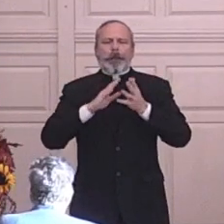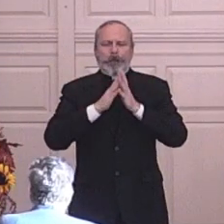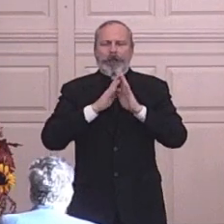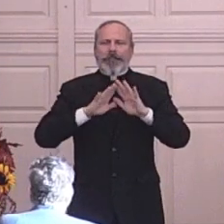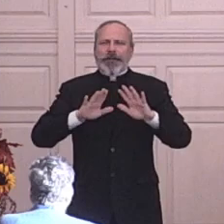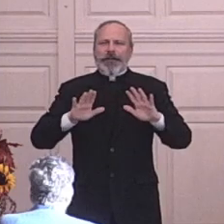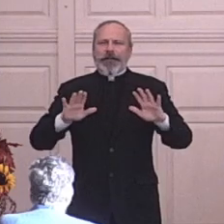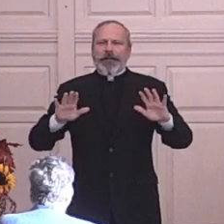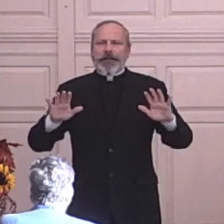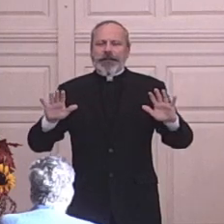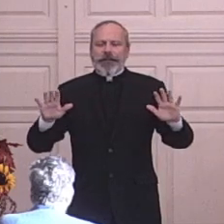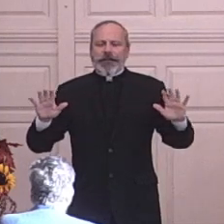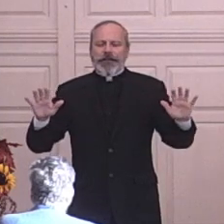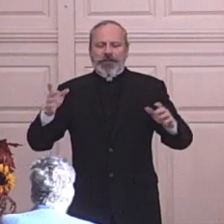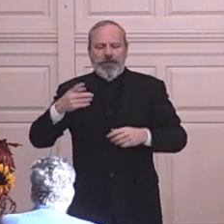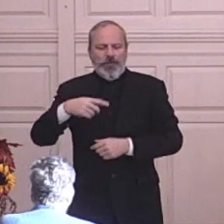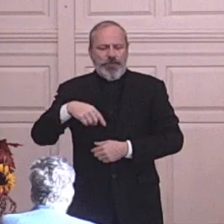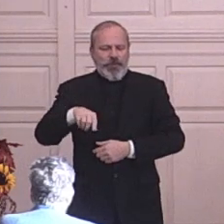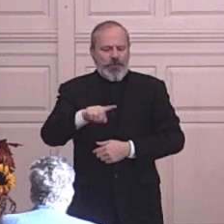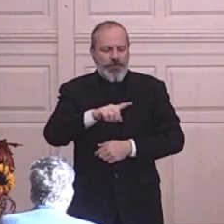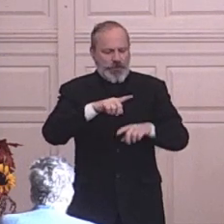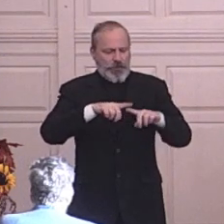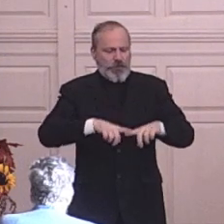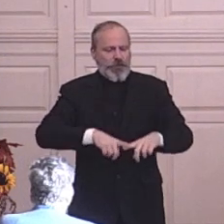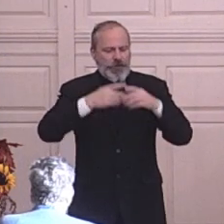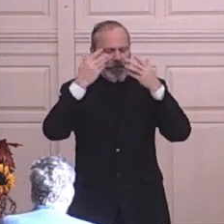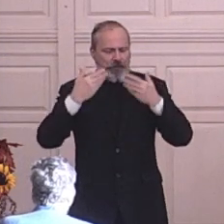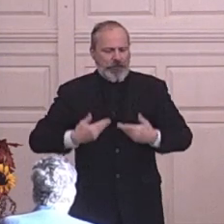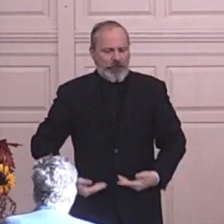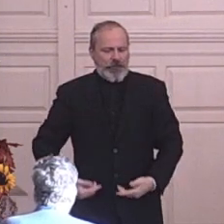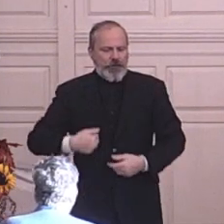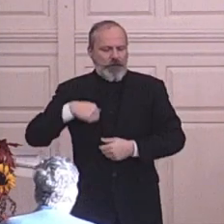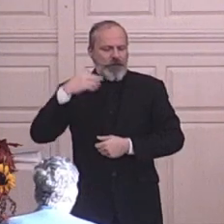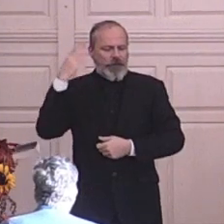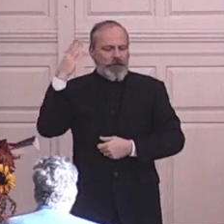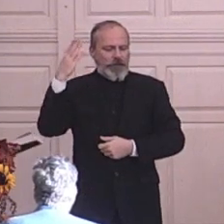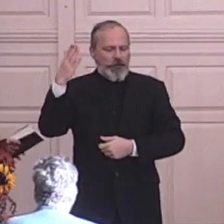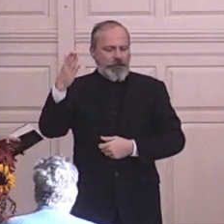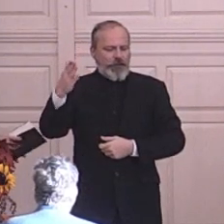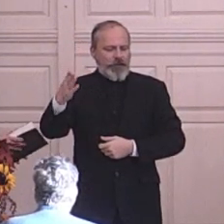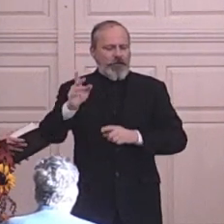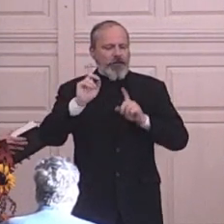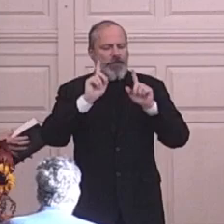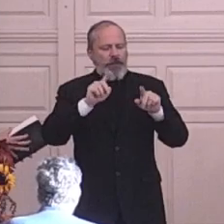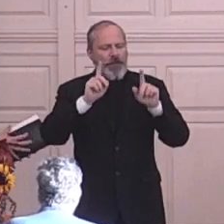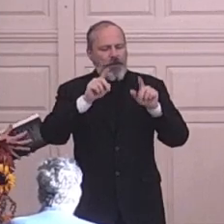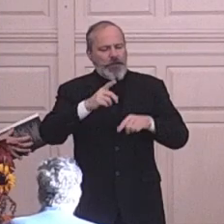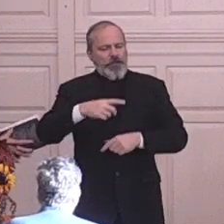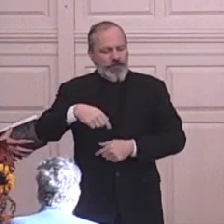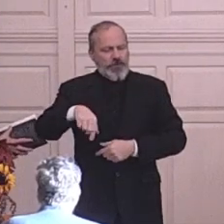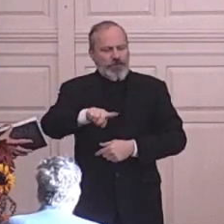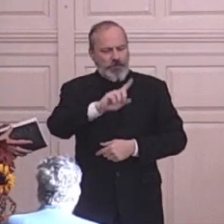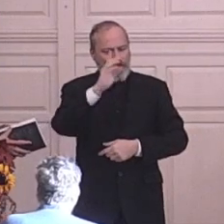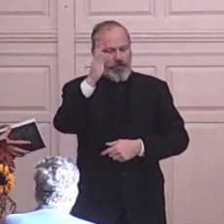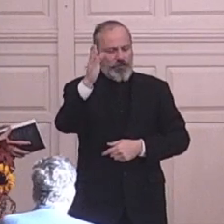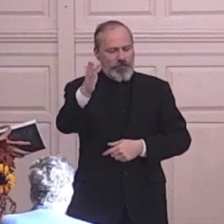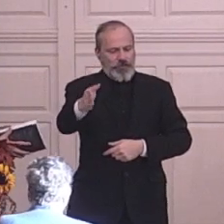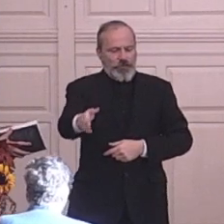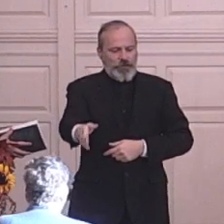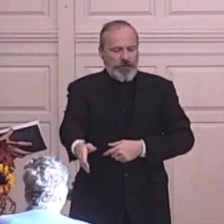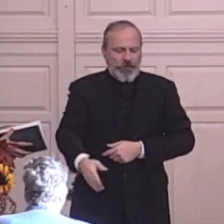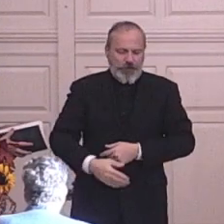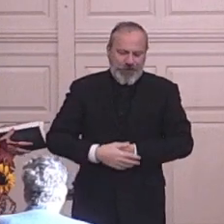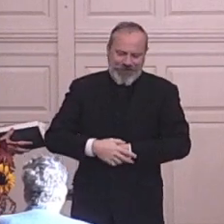count upon me, and I will answer you.